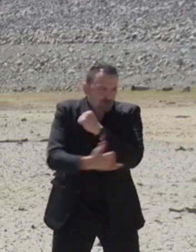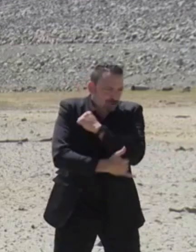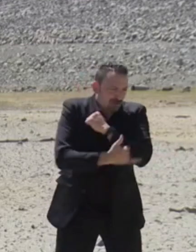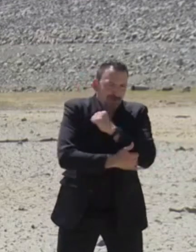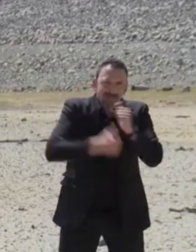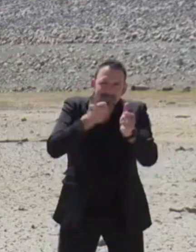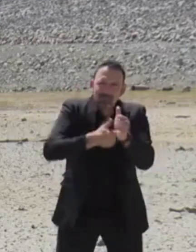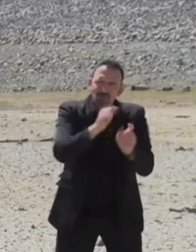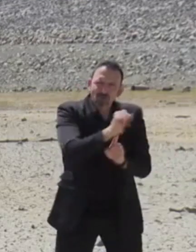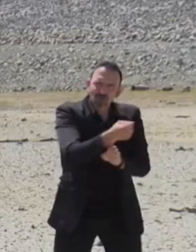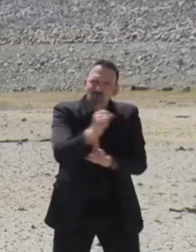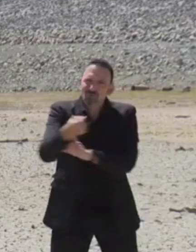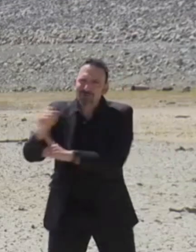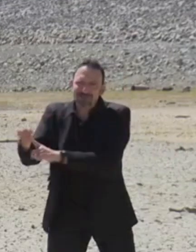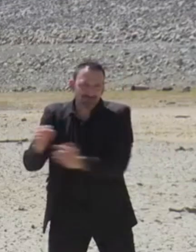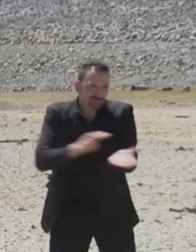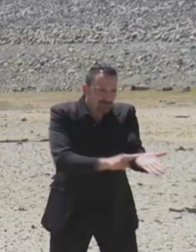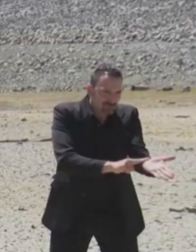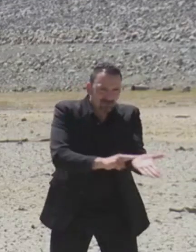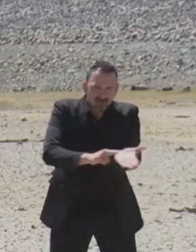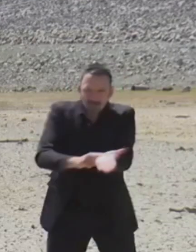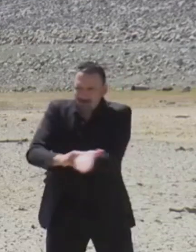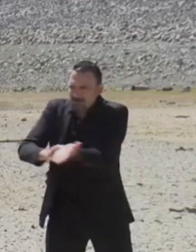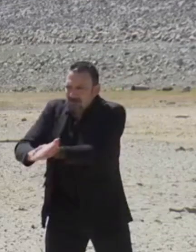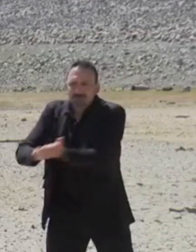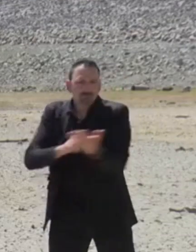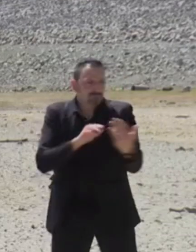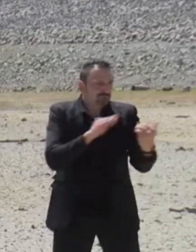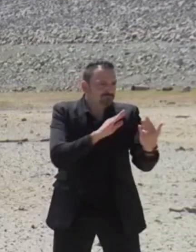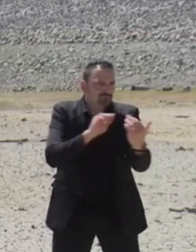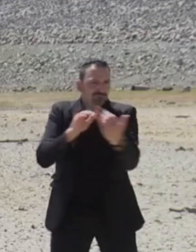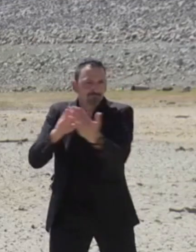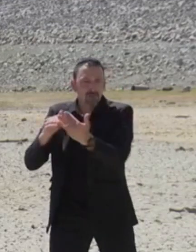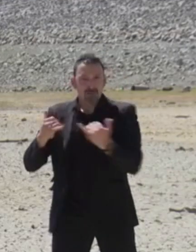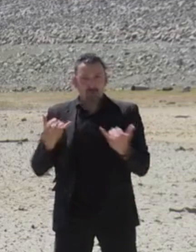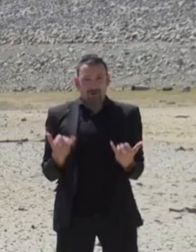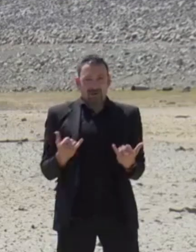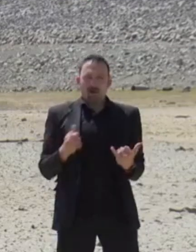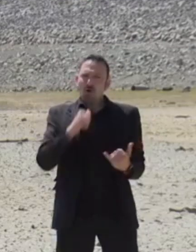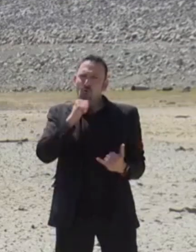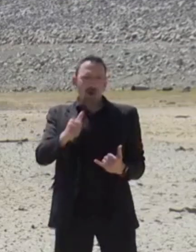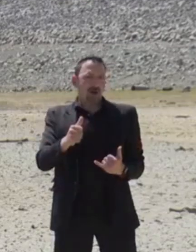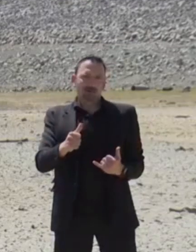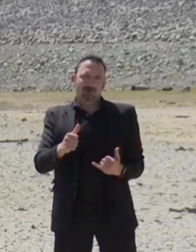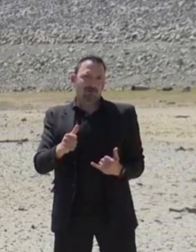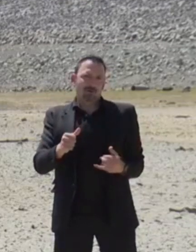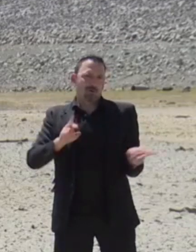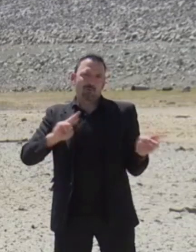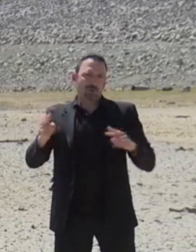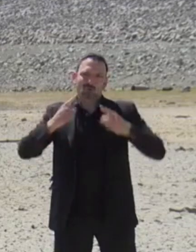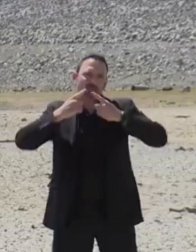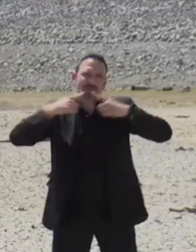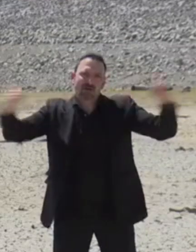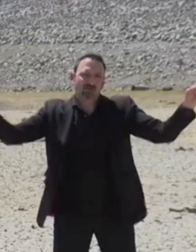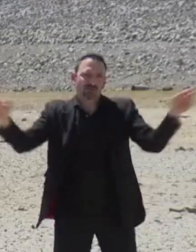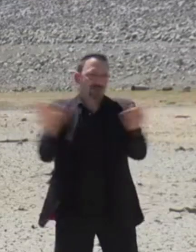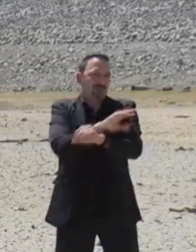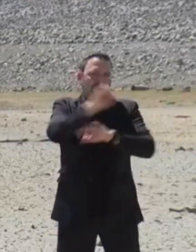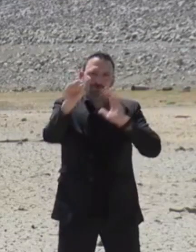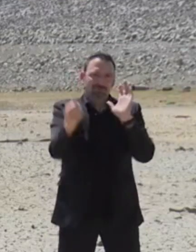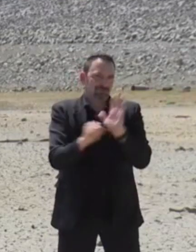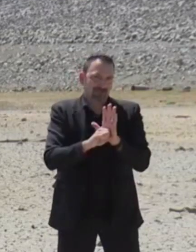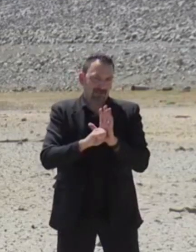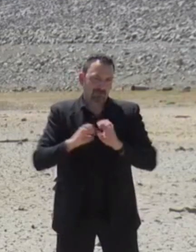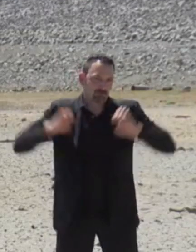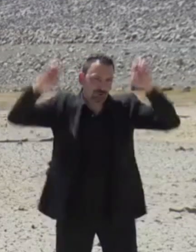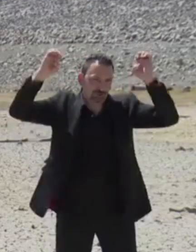we have certainly gamed that out, but right now we're not prepared to advance a statewide order. Hi, Governor. Wayne Friedman,